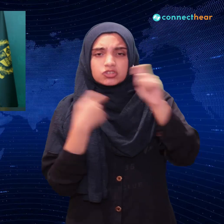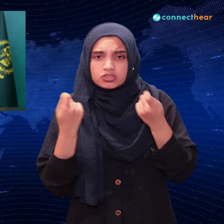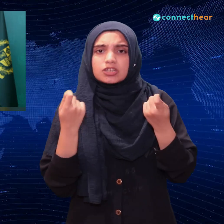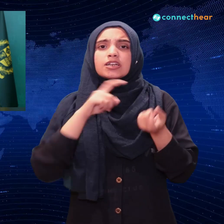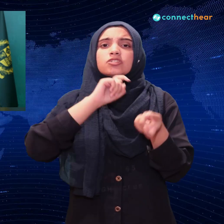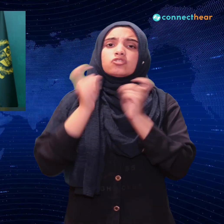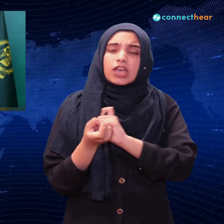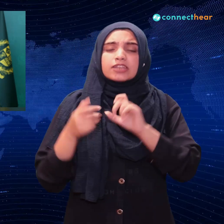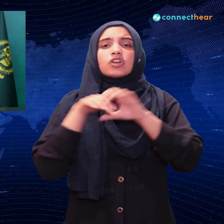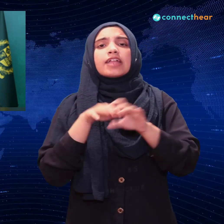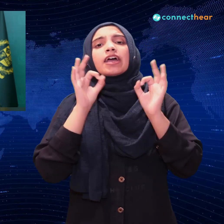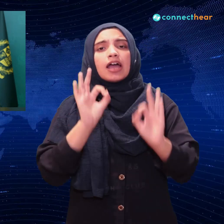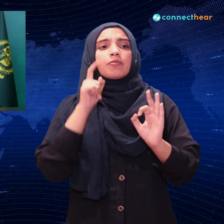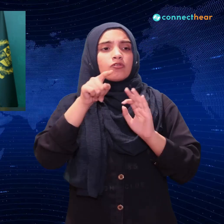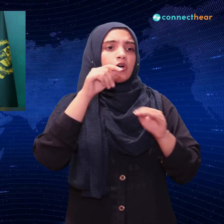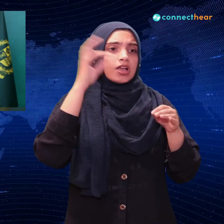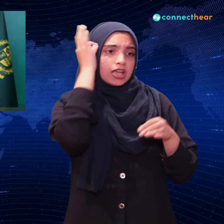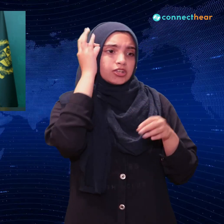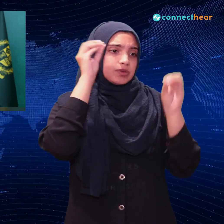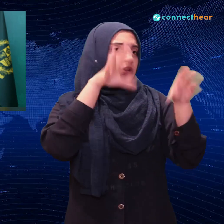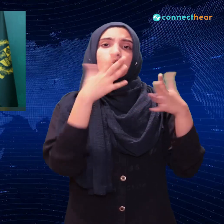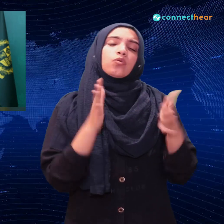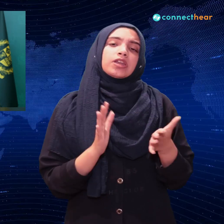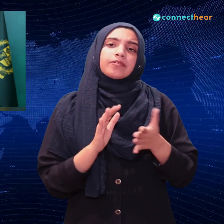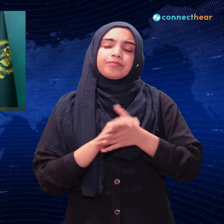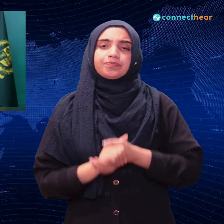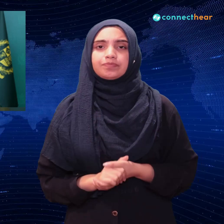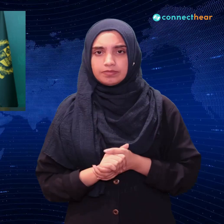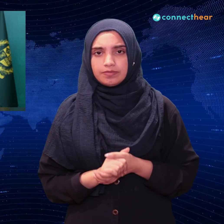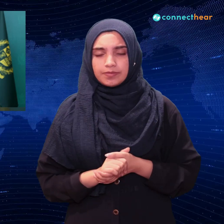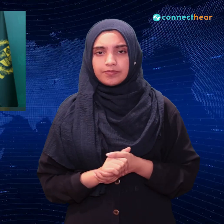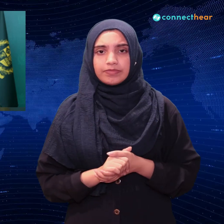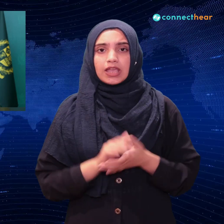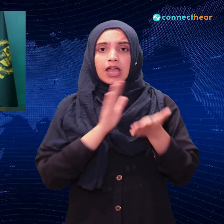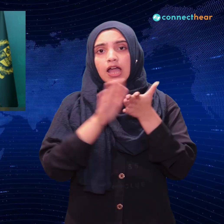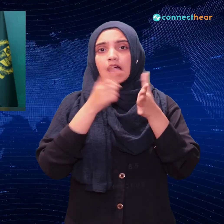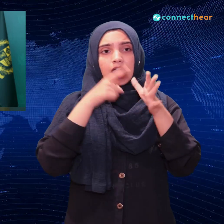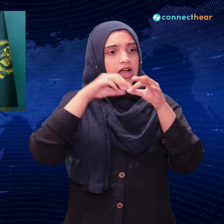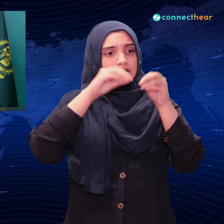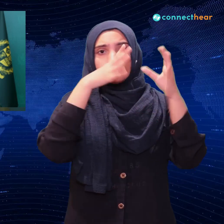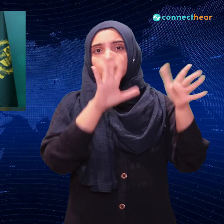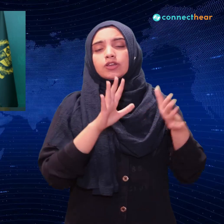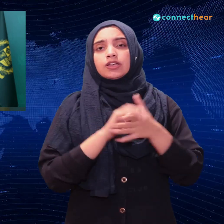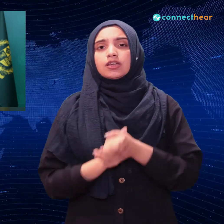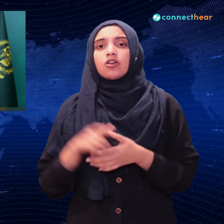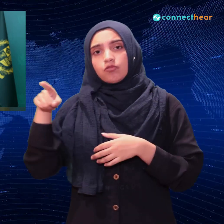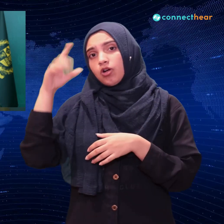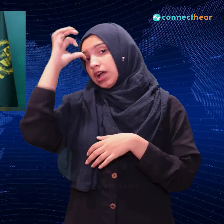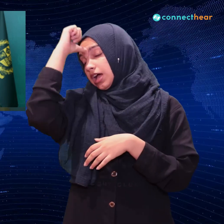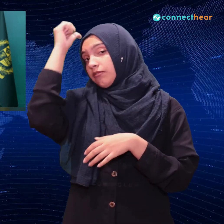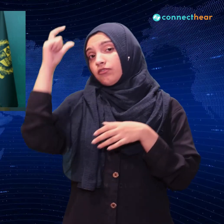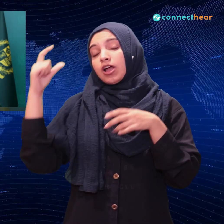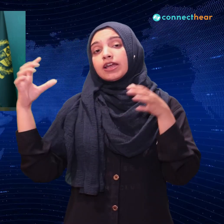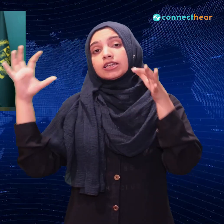territory. It is also essential to prevent another conflict between Pakistan and India. India's